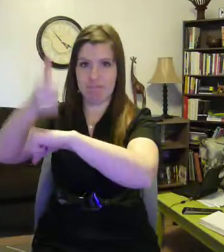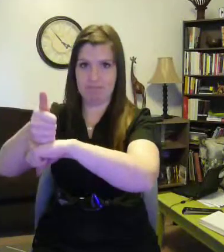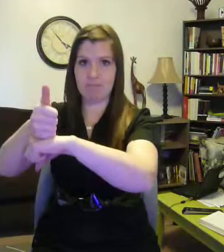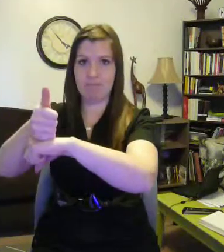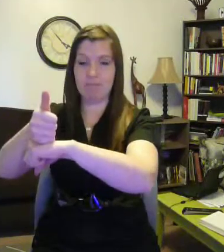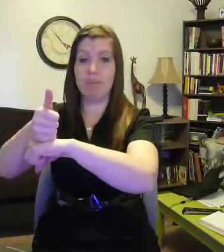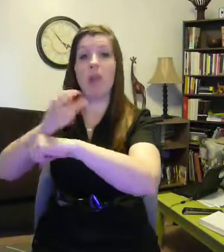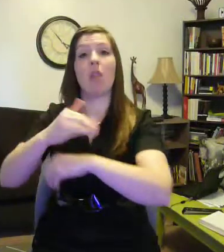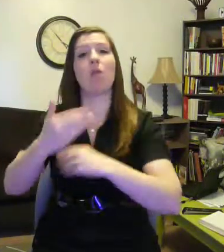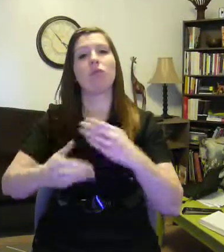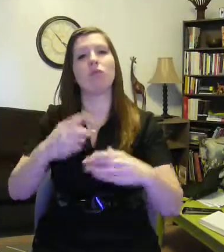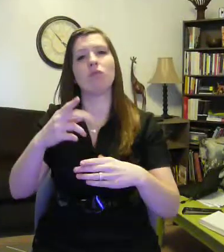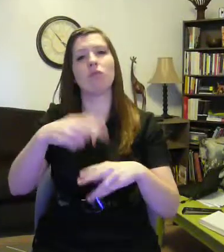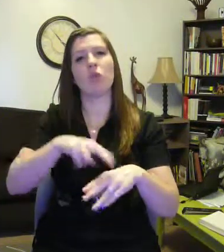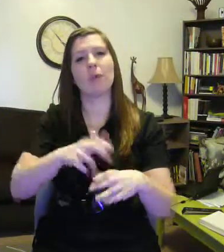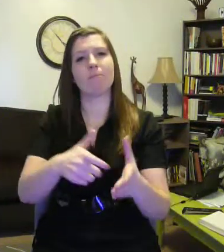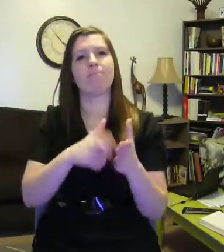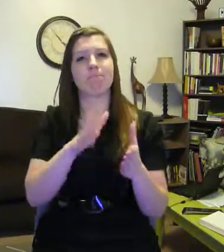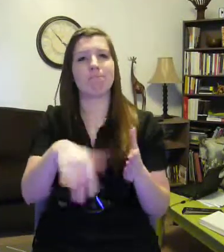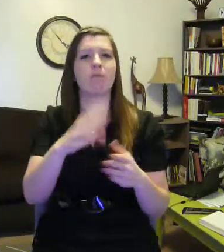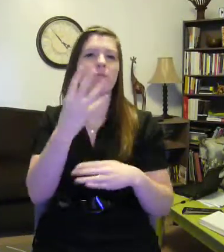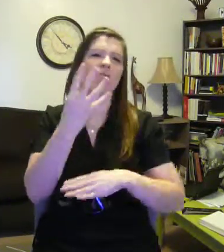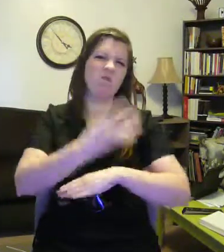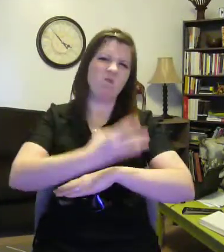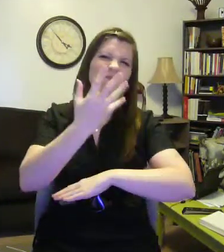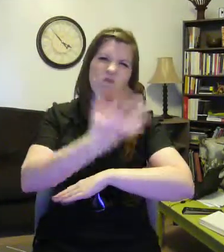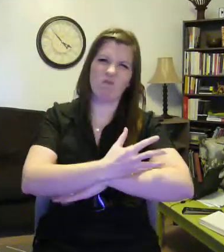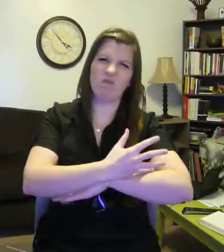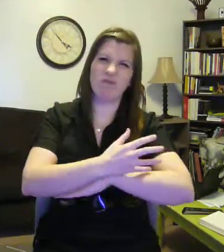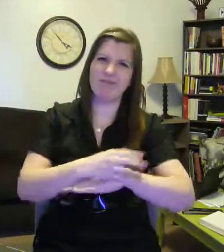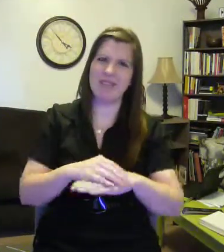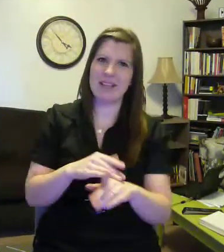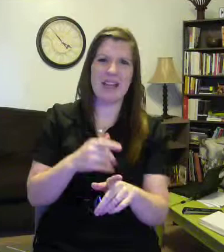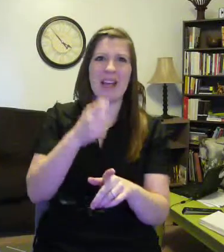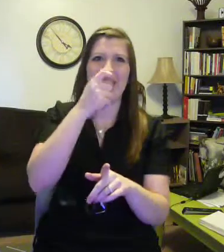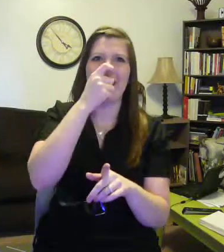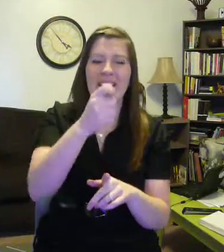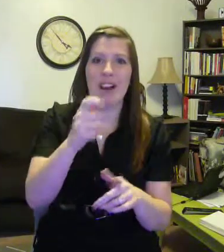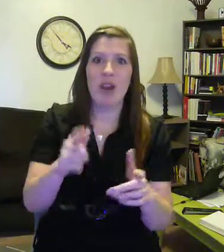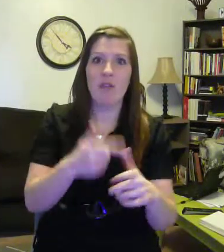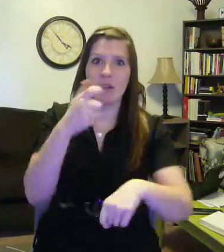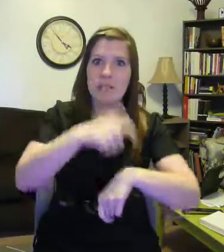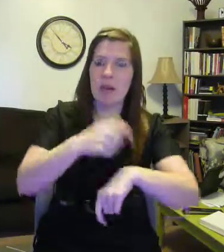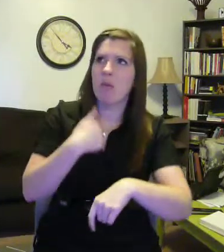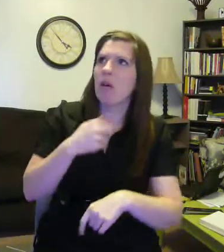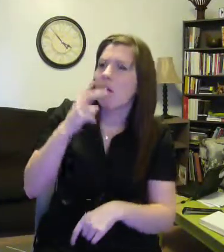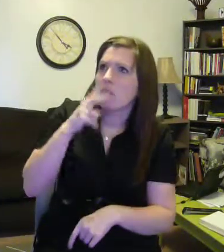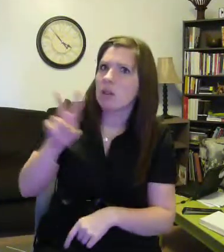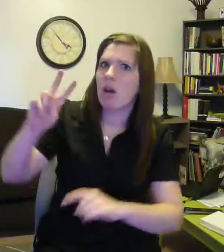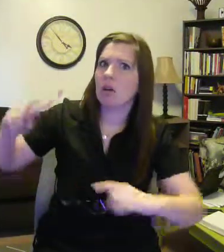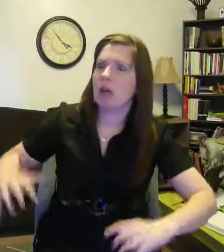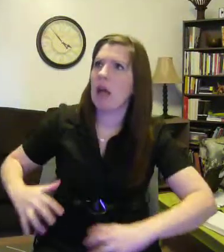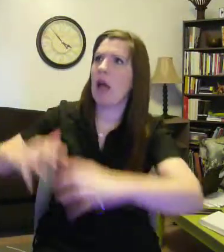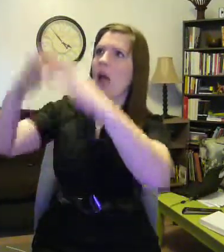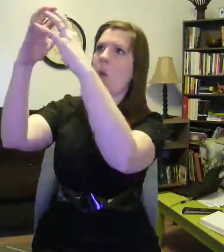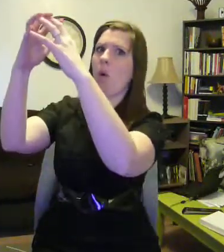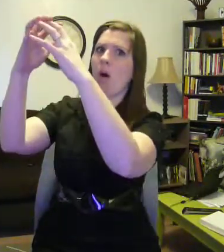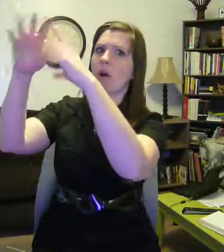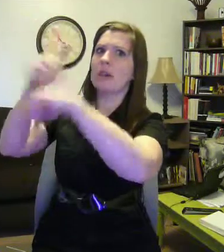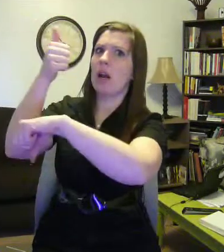takes 4 or 5 days, and it's quite a sight. The first time I saw a tower erected, I thought, my goodness gracious, the guys look like ants